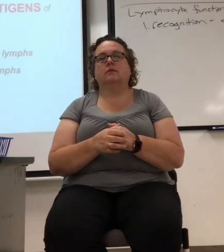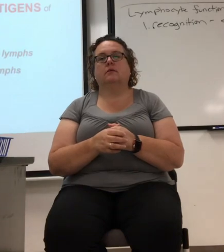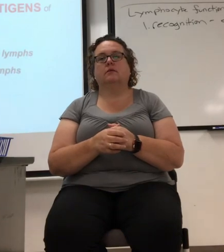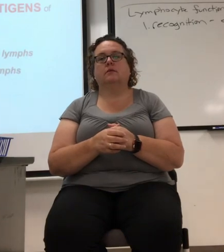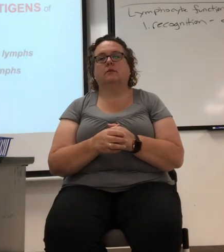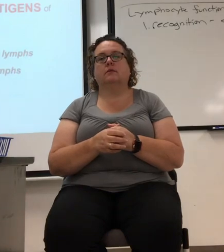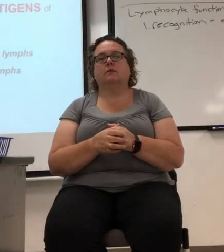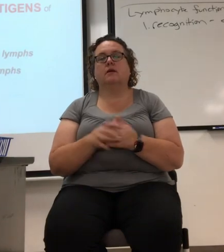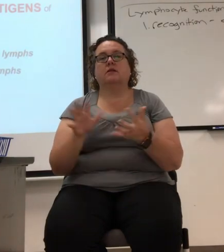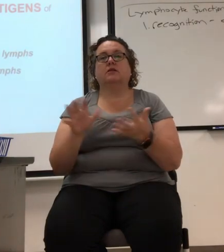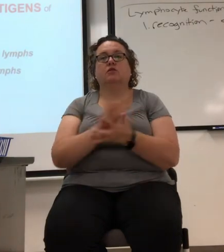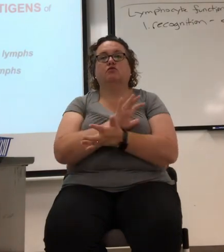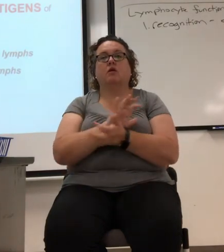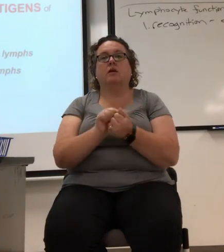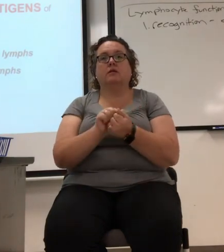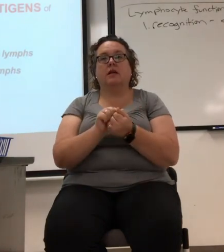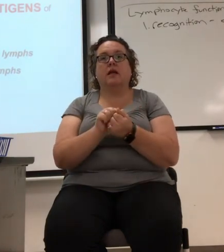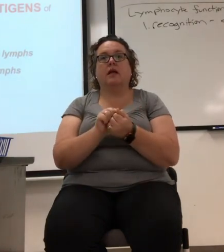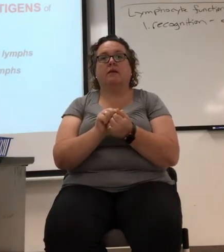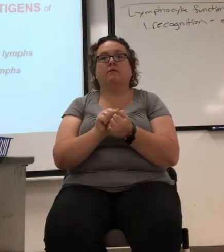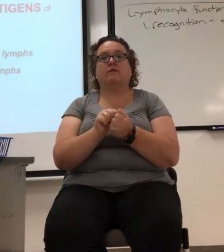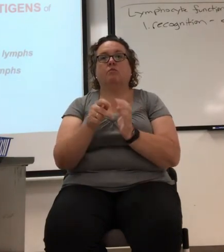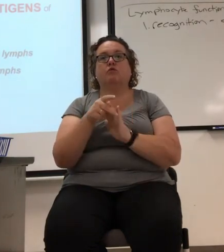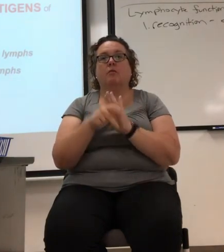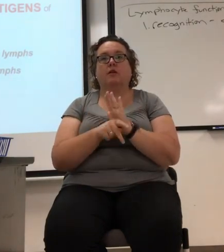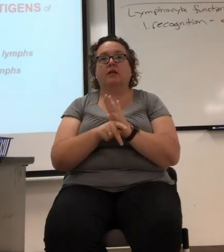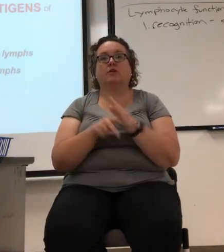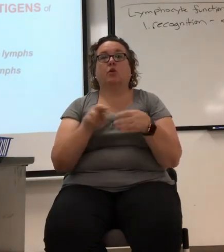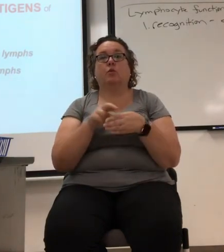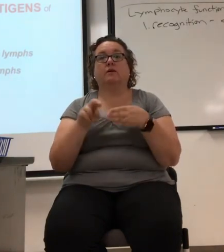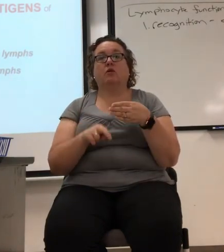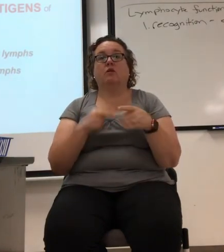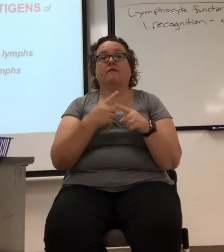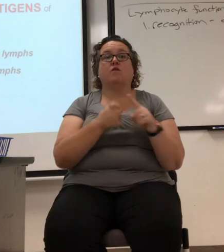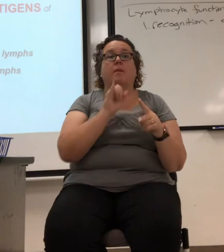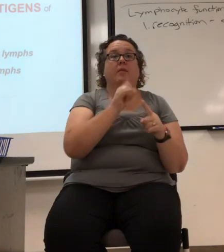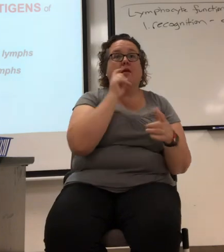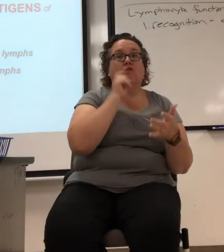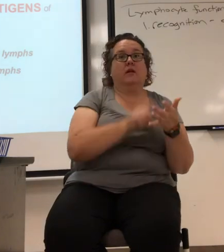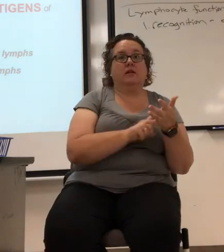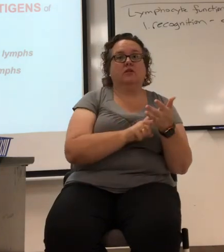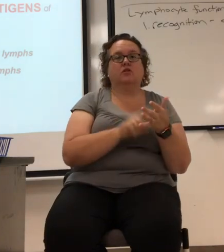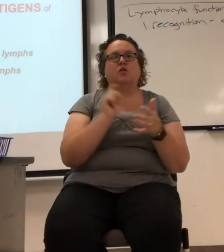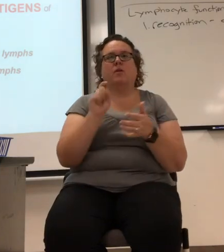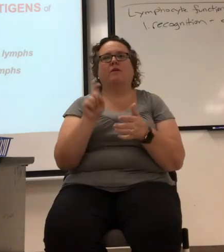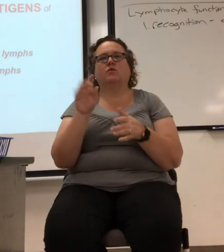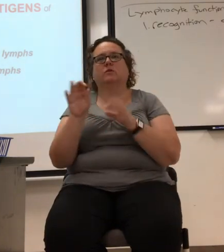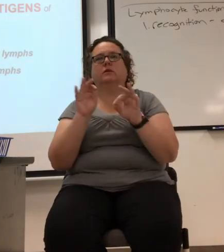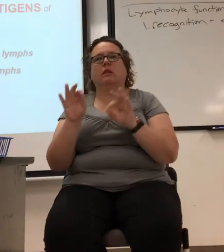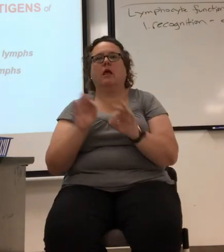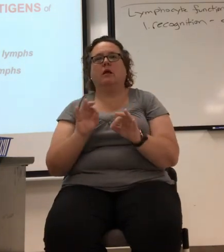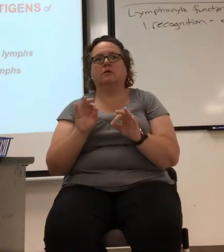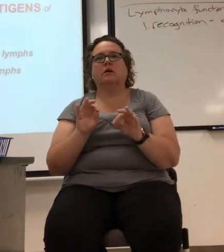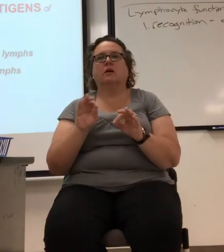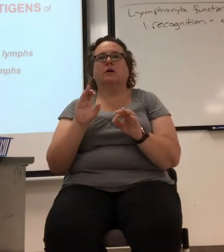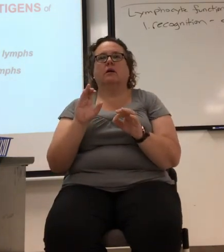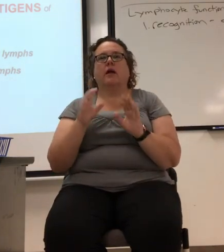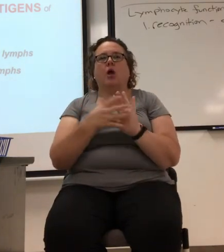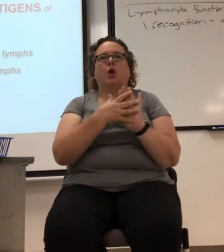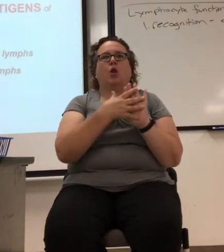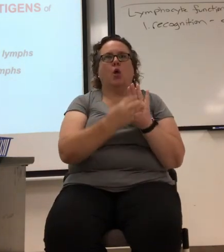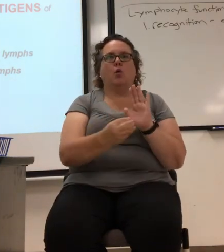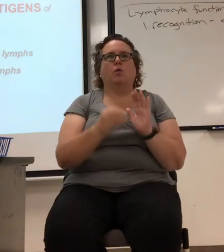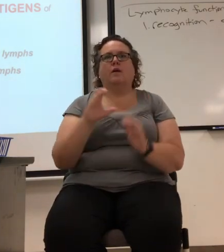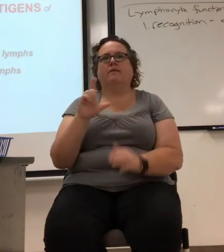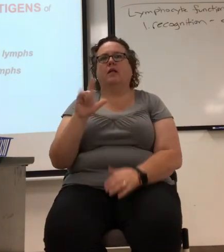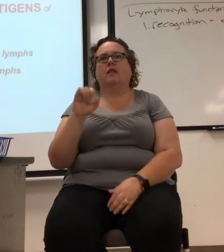the destructive properties that result from the recognition. Okay, so you have to like select a clone of